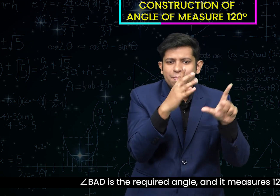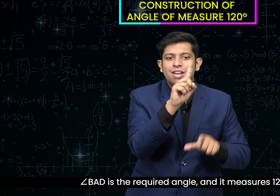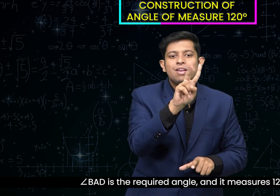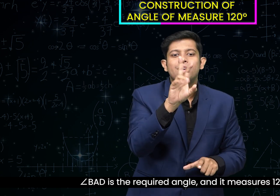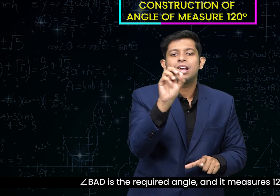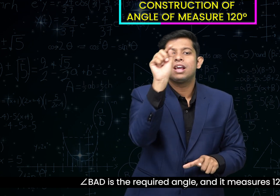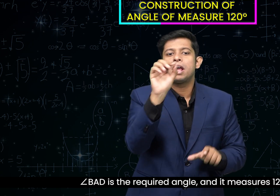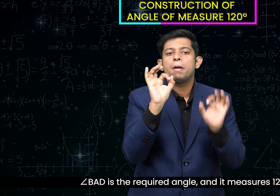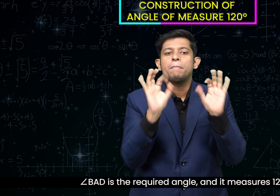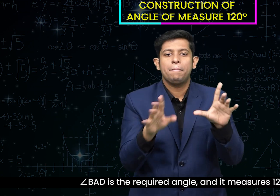it measures 120 degrees.